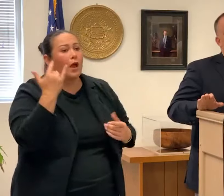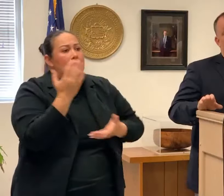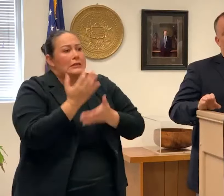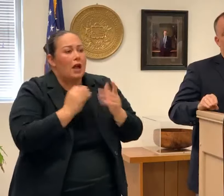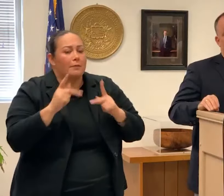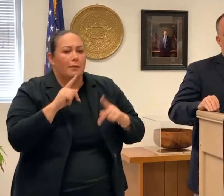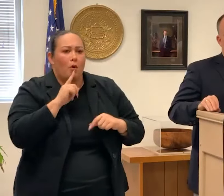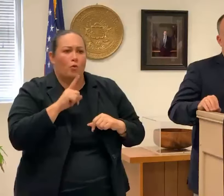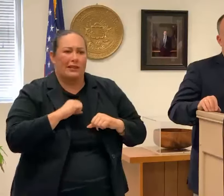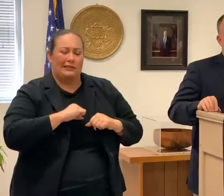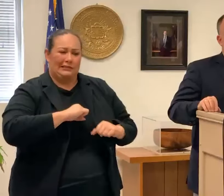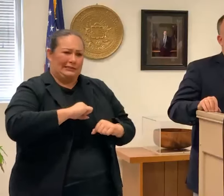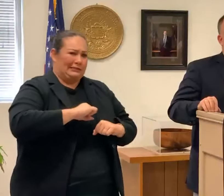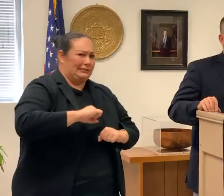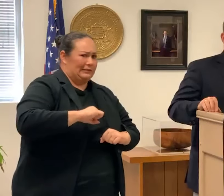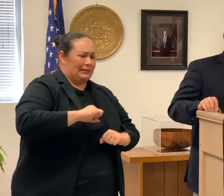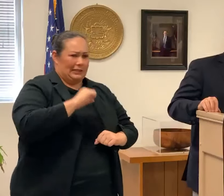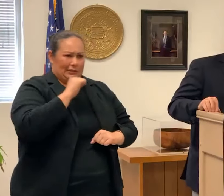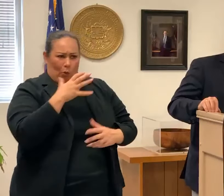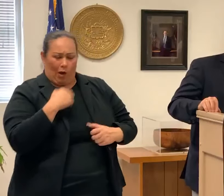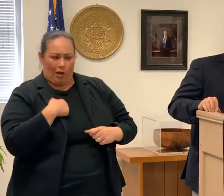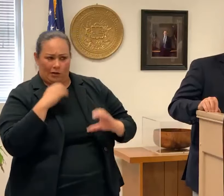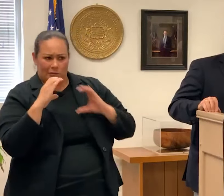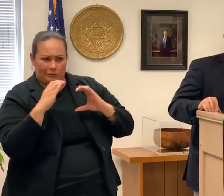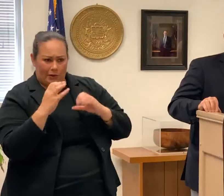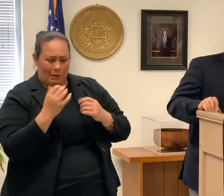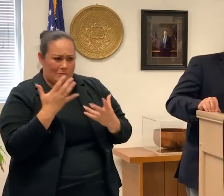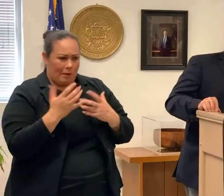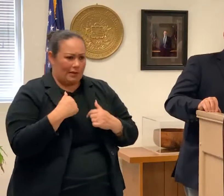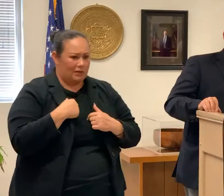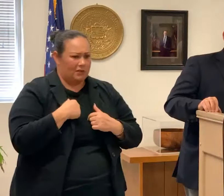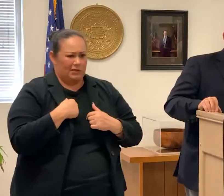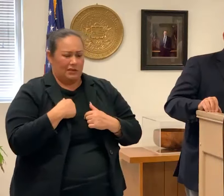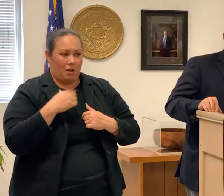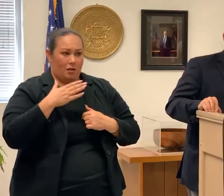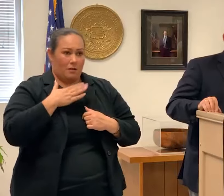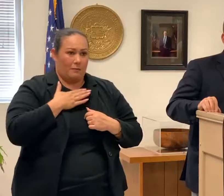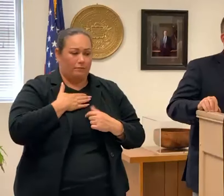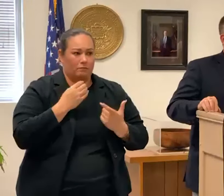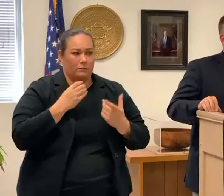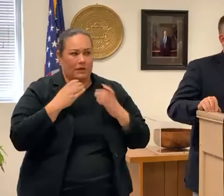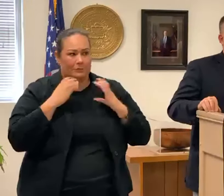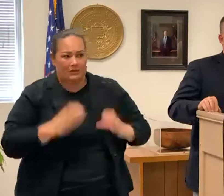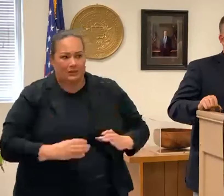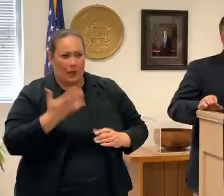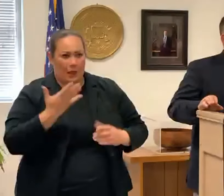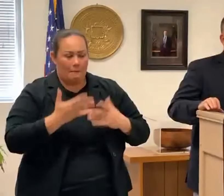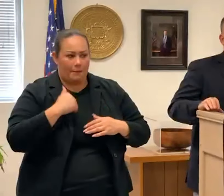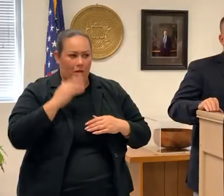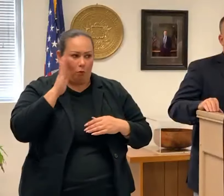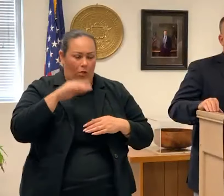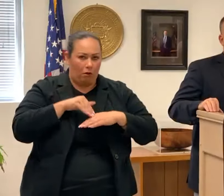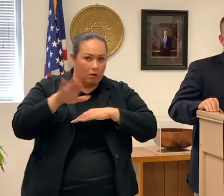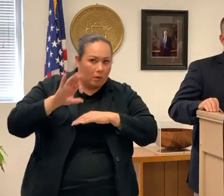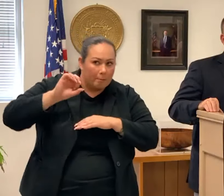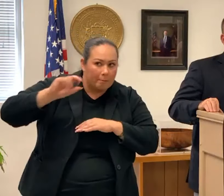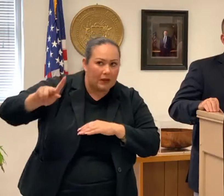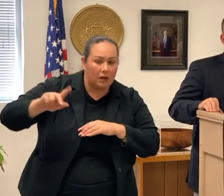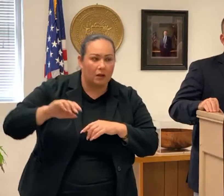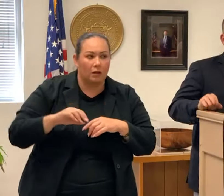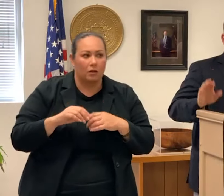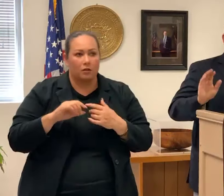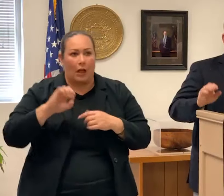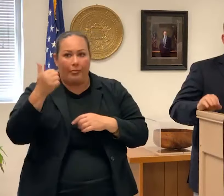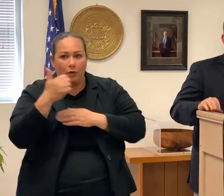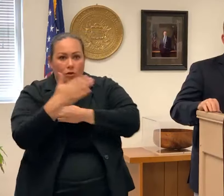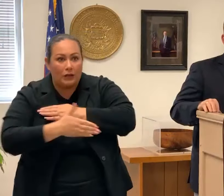were very reluctant to communicate, maybe because they were worried about their citizenship status, and maybe because they were